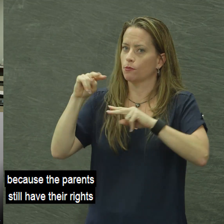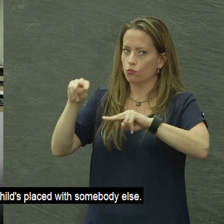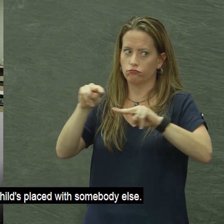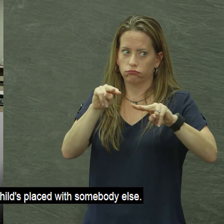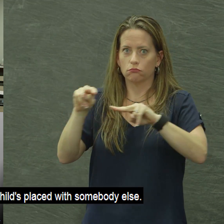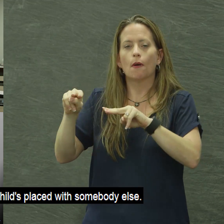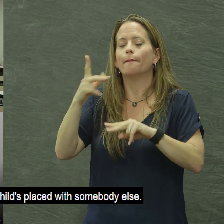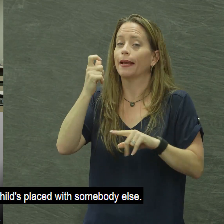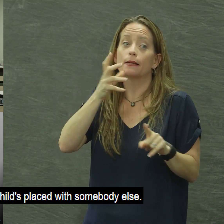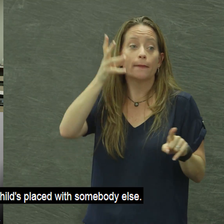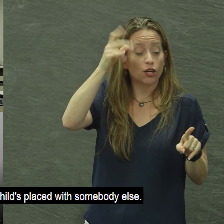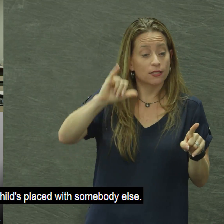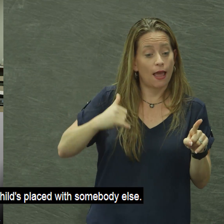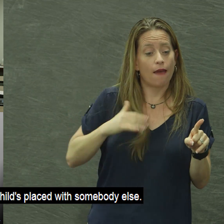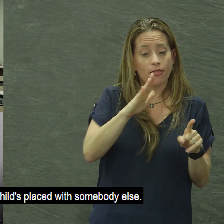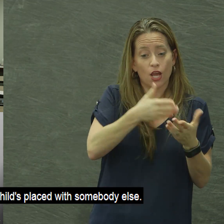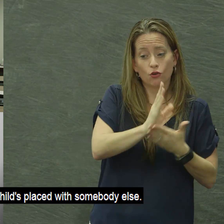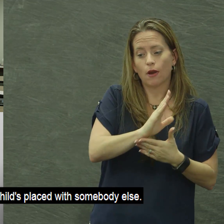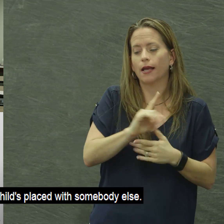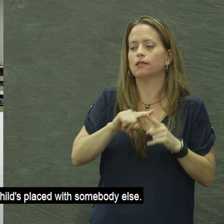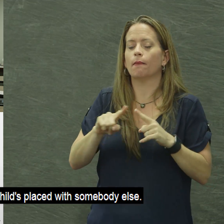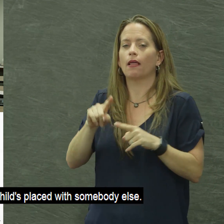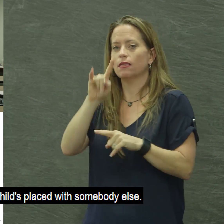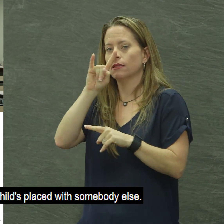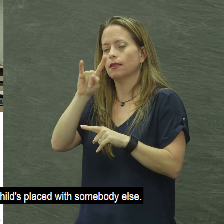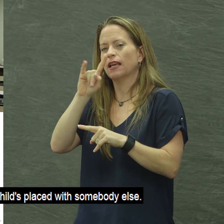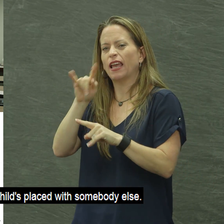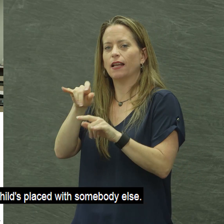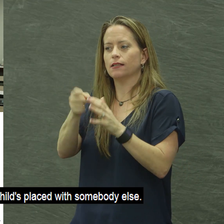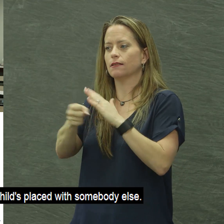their rights and the child's placed with somebody else.